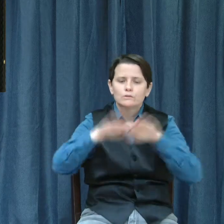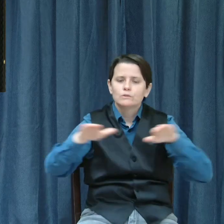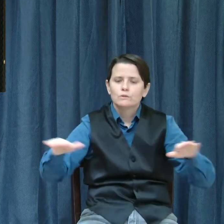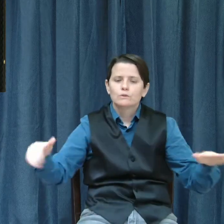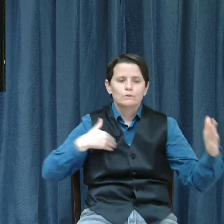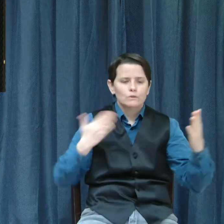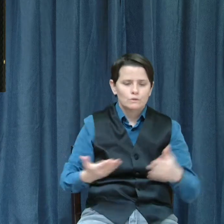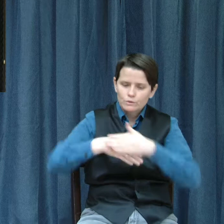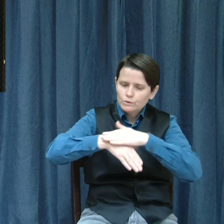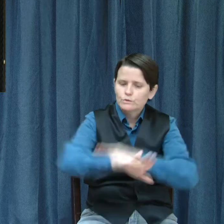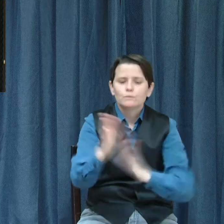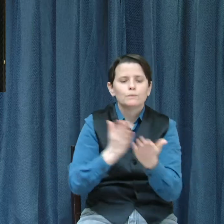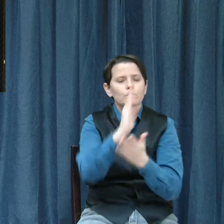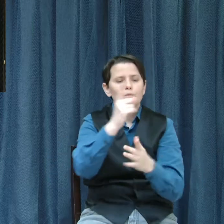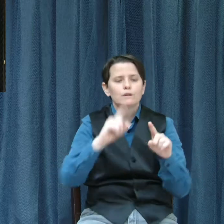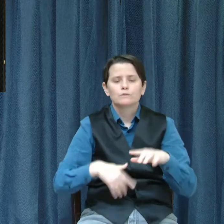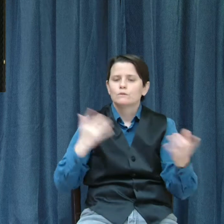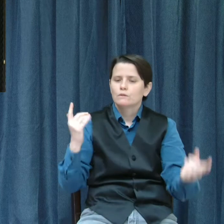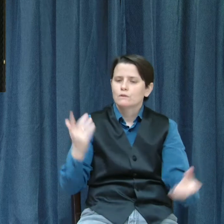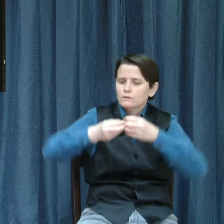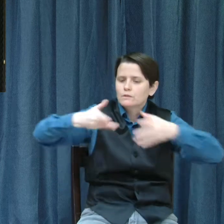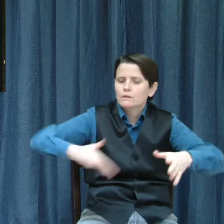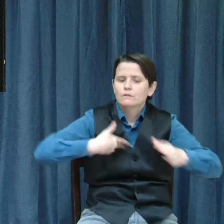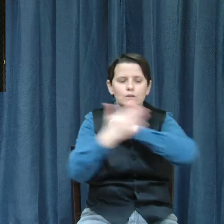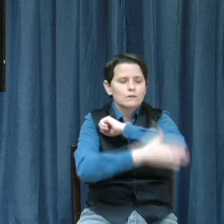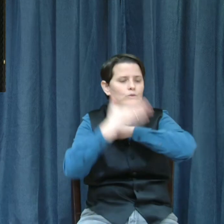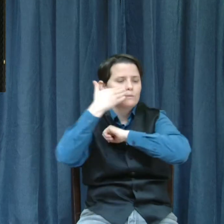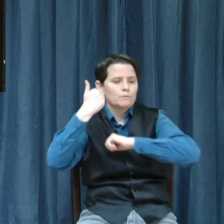left with. If we were brave enough